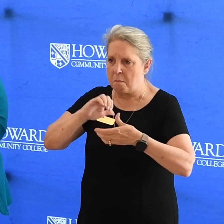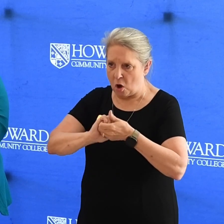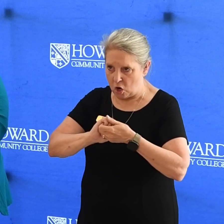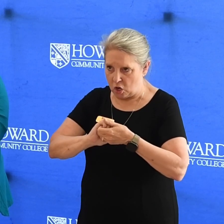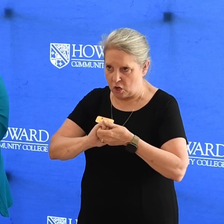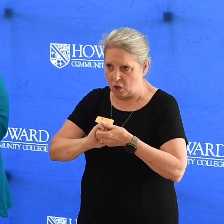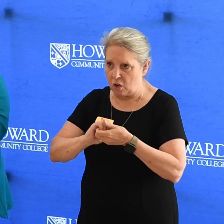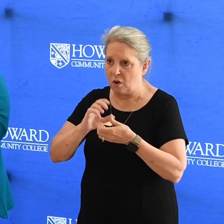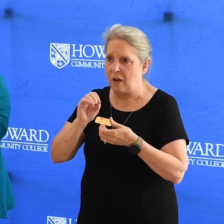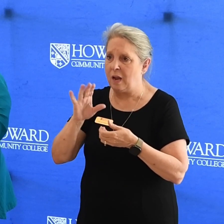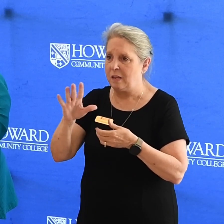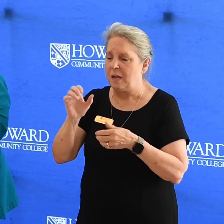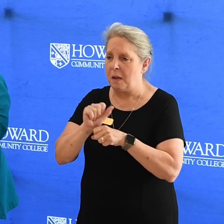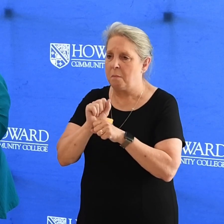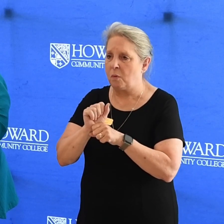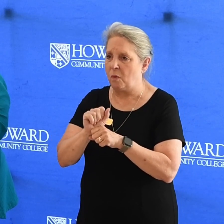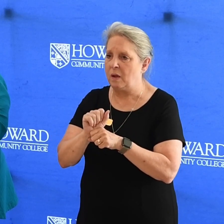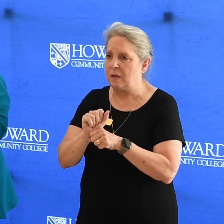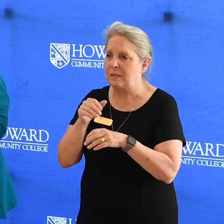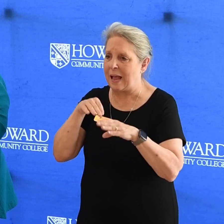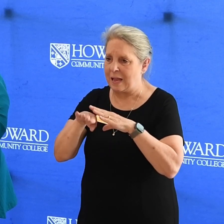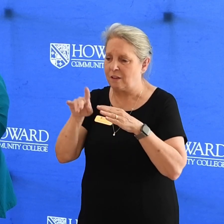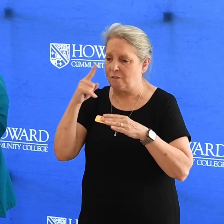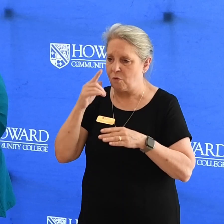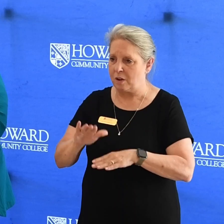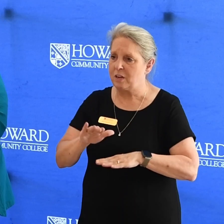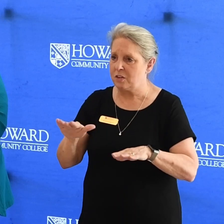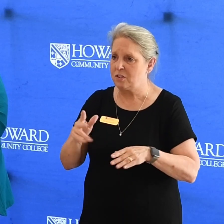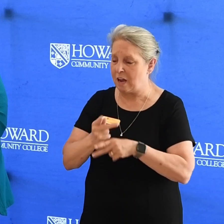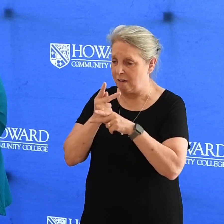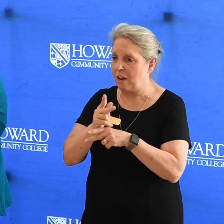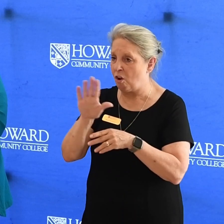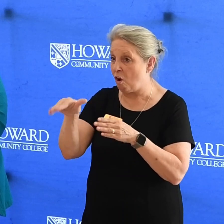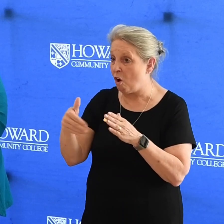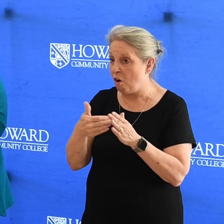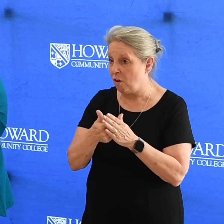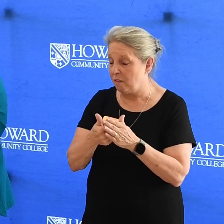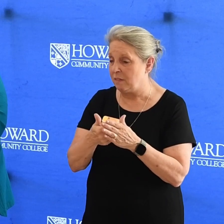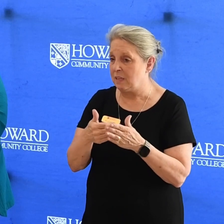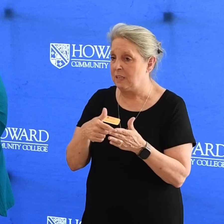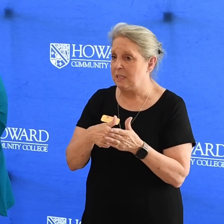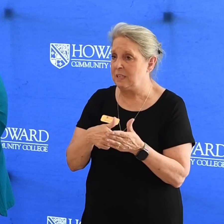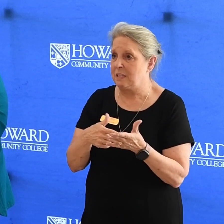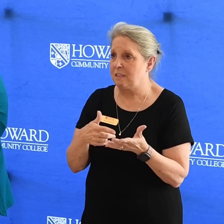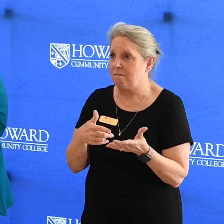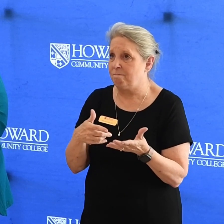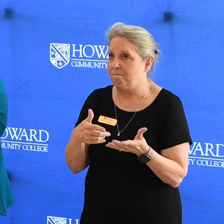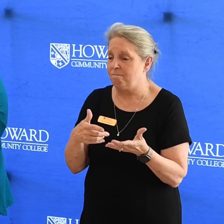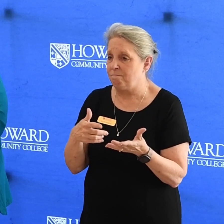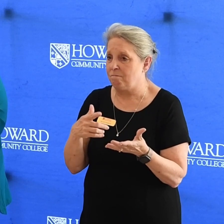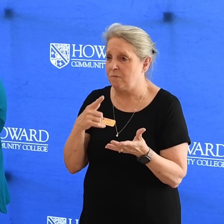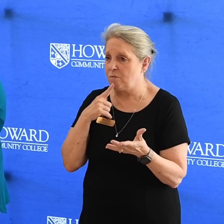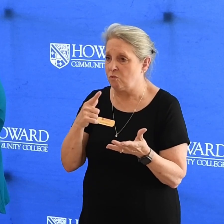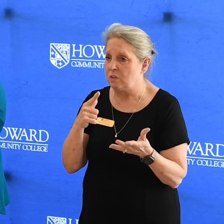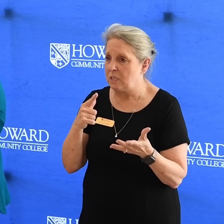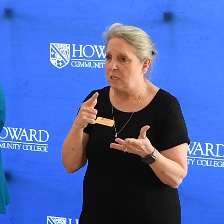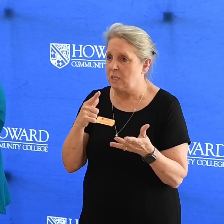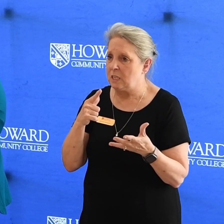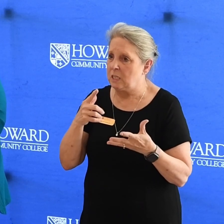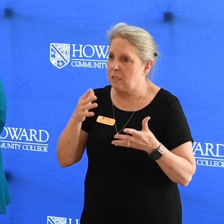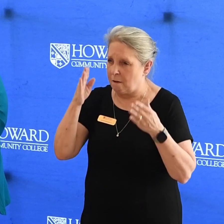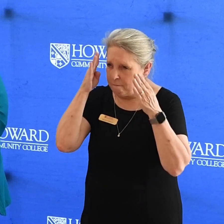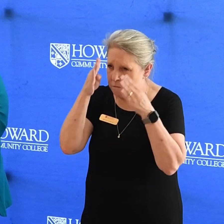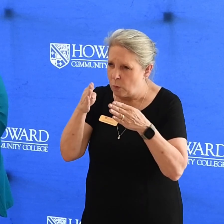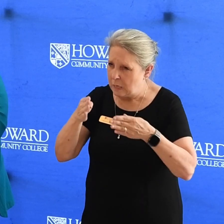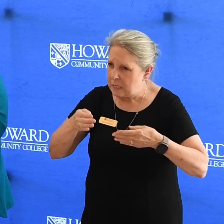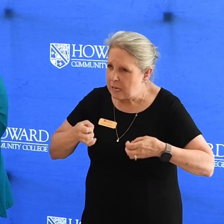and get their employees access to childcare. All of this is a concerted effort, right? We have